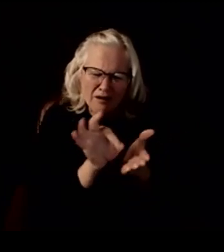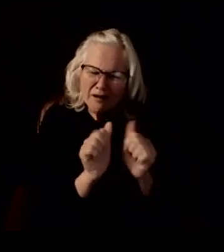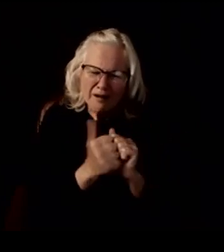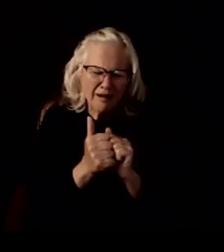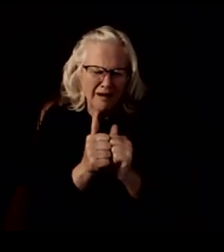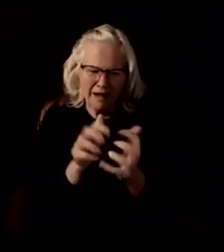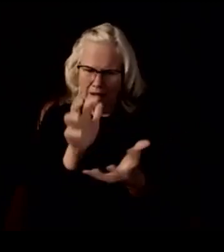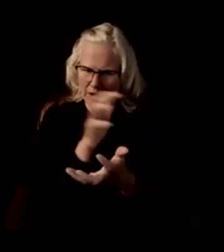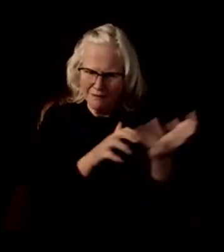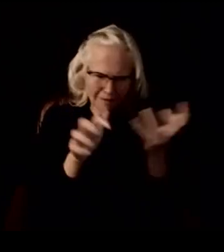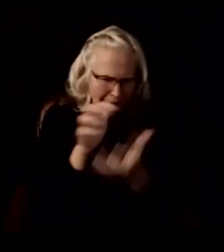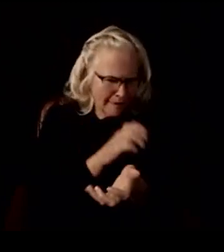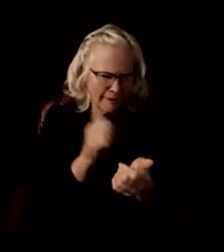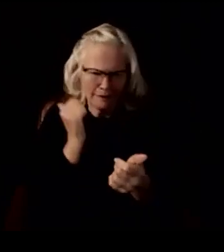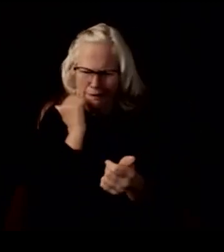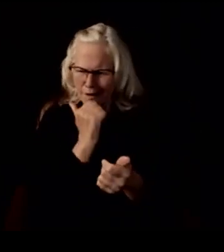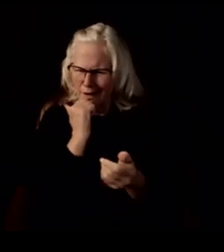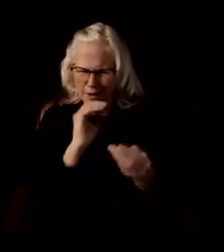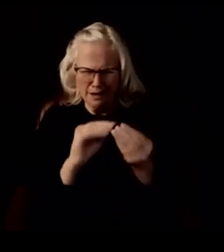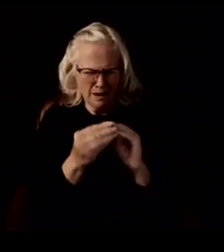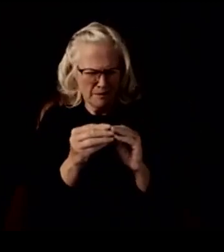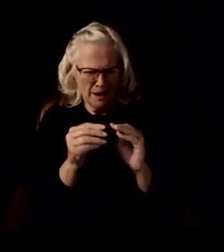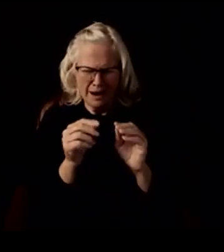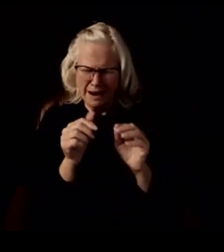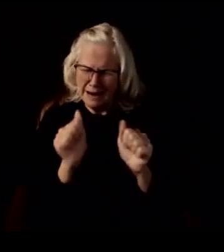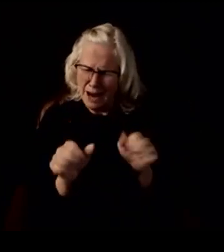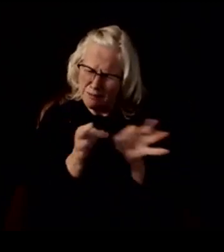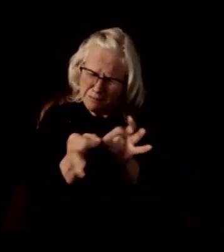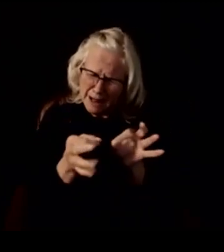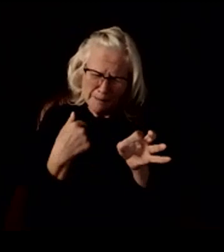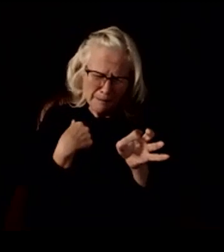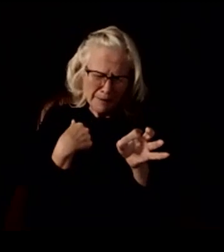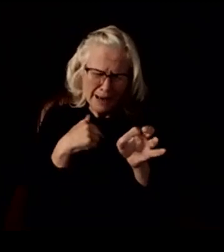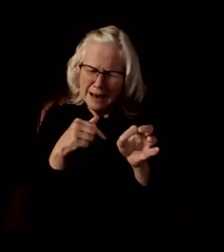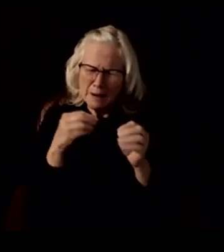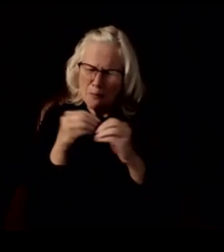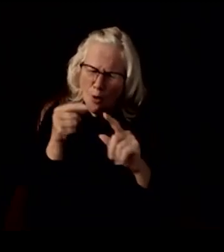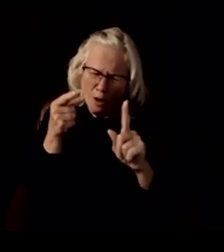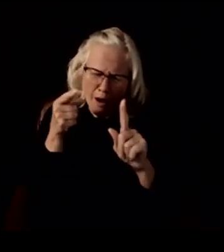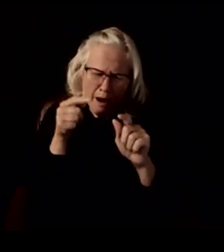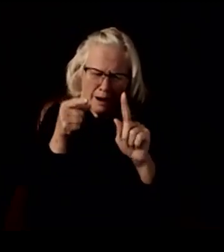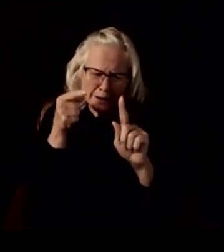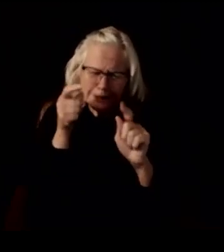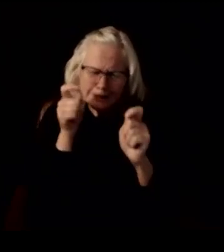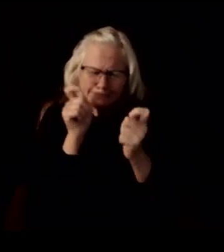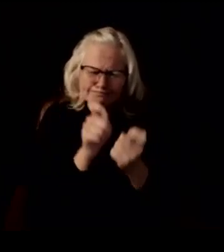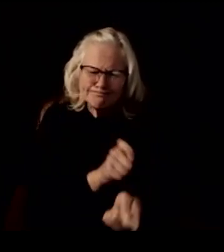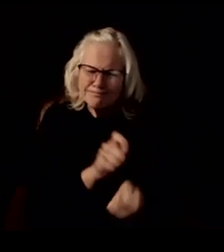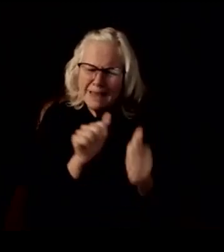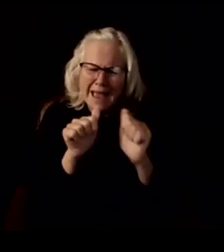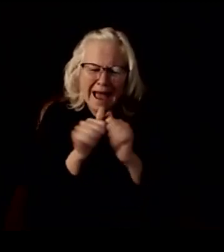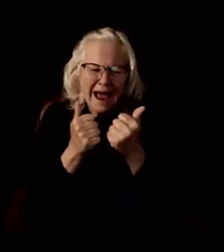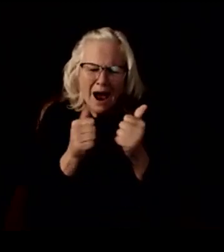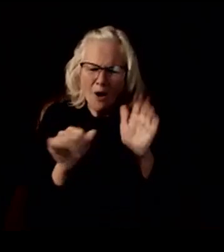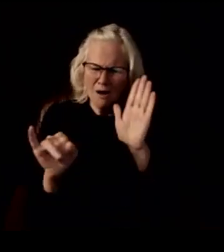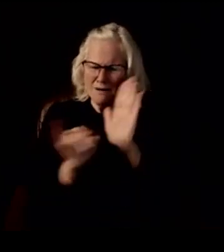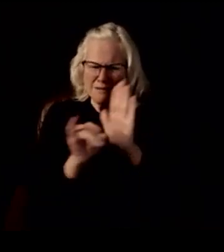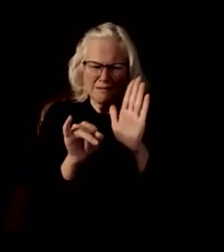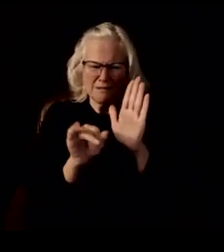right now? I guess, can you explain a little more about how you're identifying a rising trend?